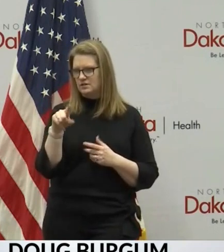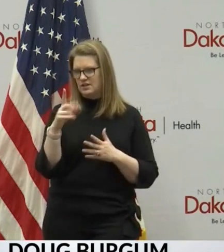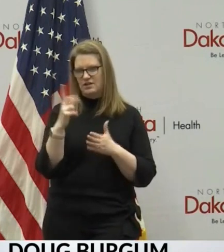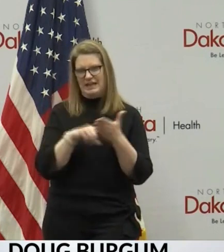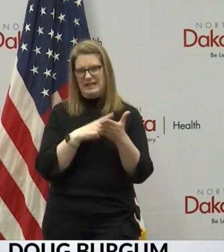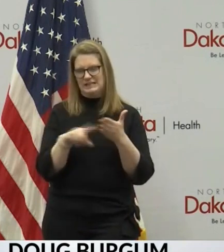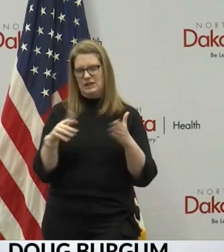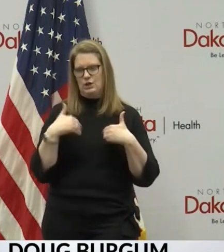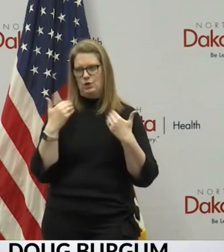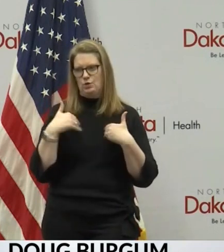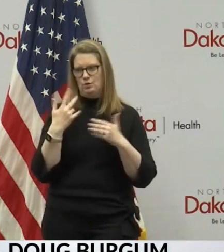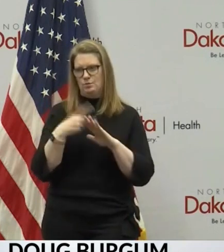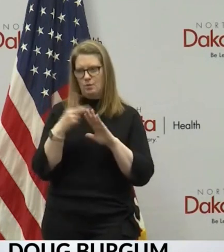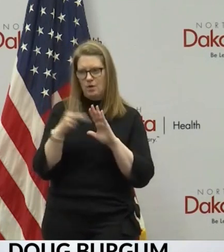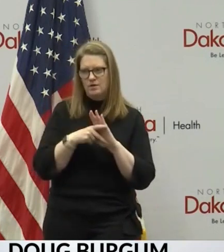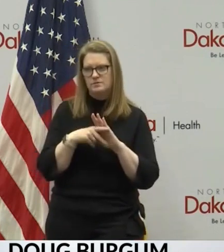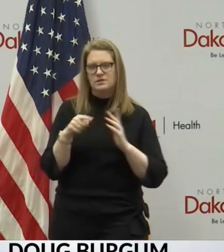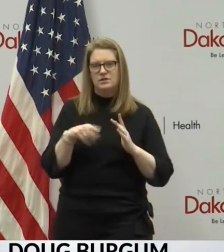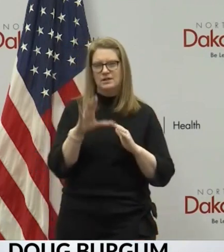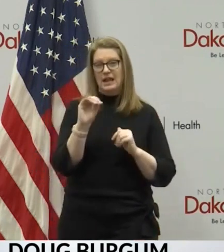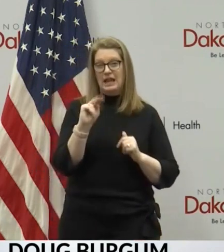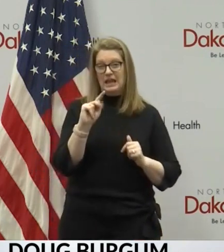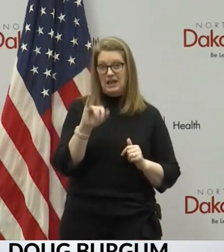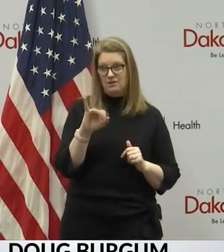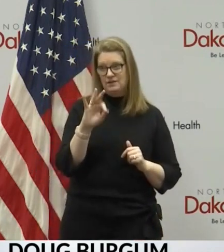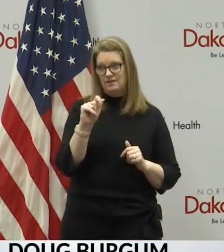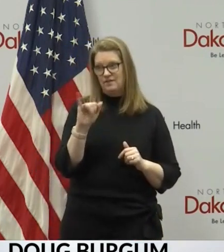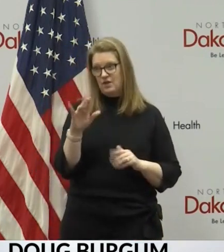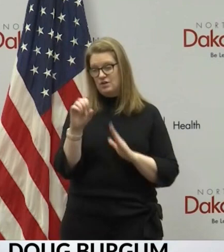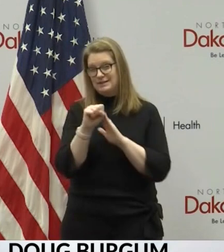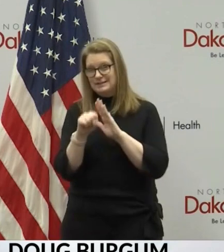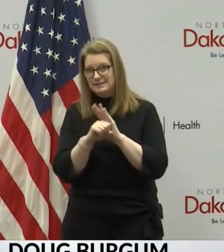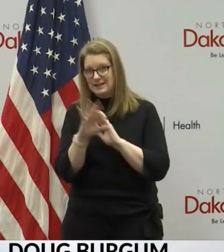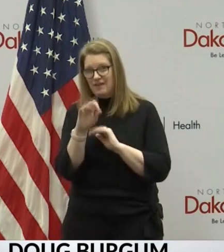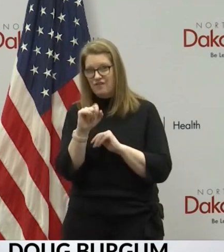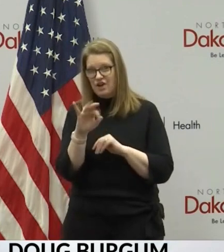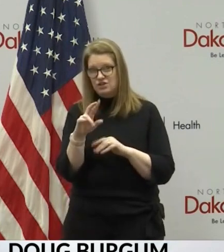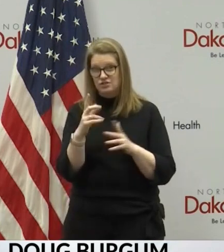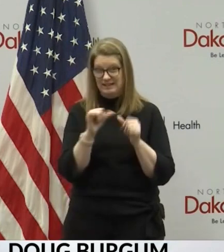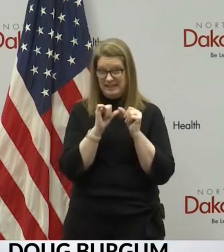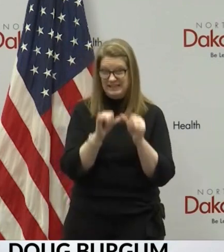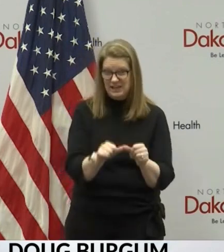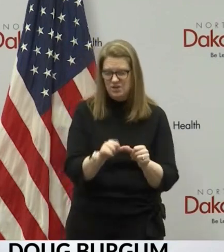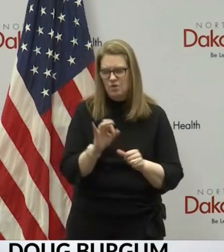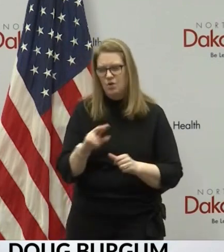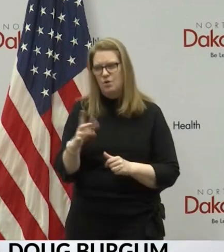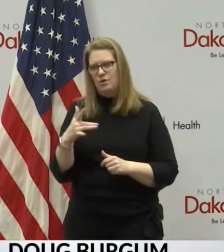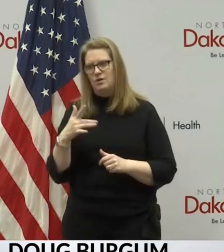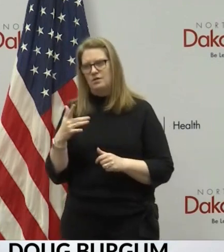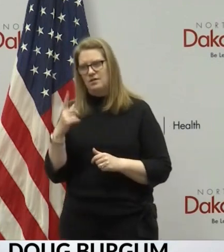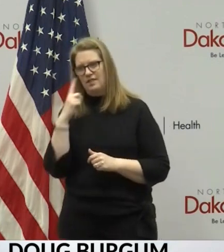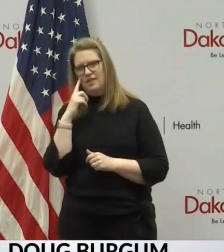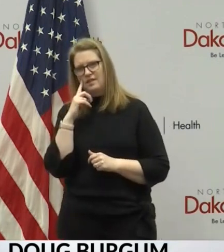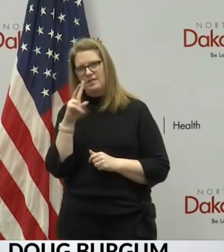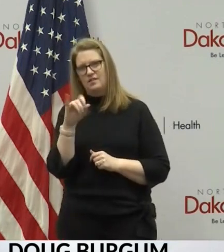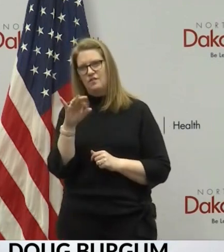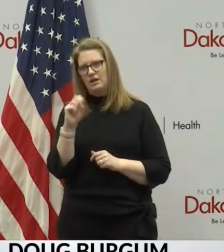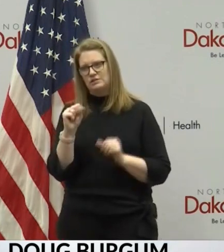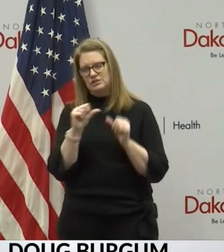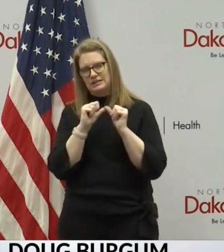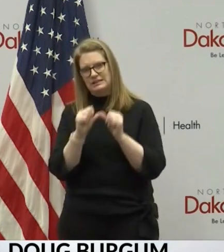shows. Do you think county fairs and the state fair should continue as planned, or is there a concern that the virus could stick around?